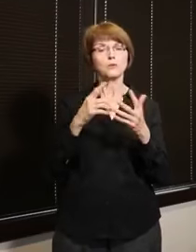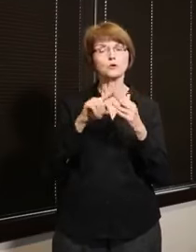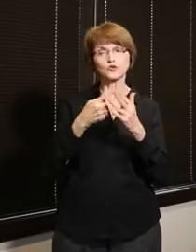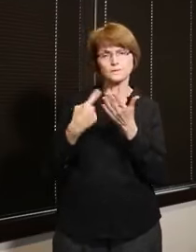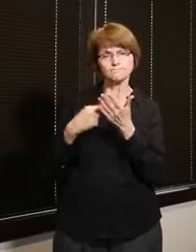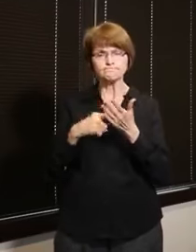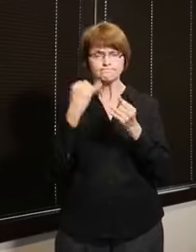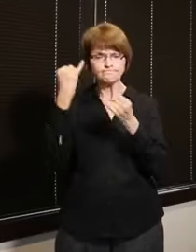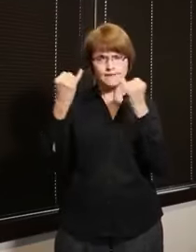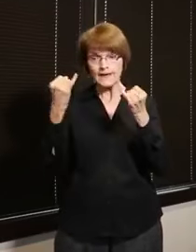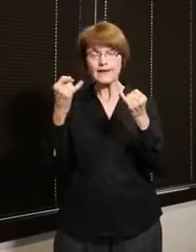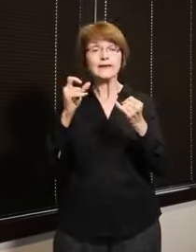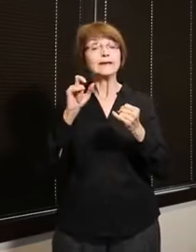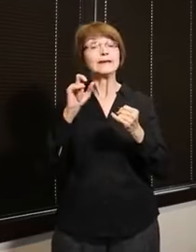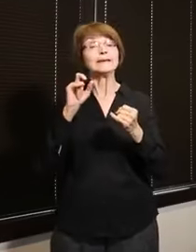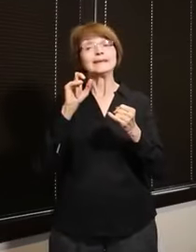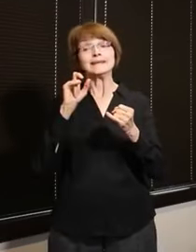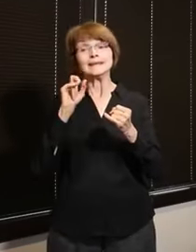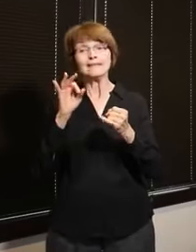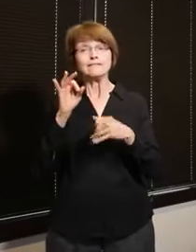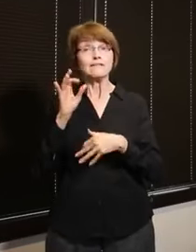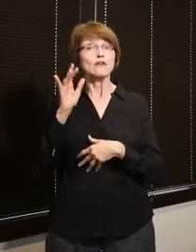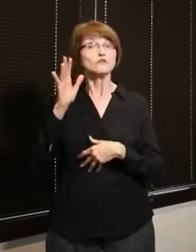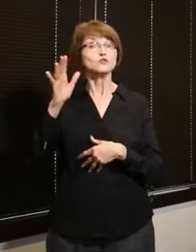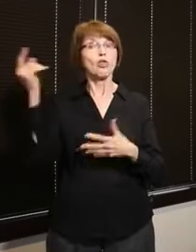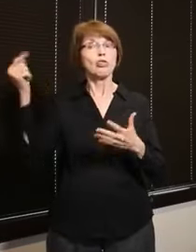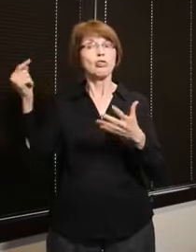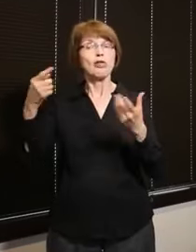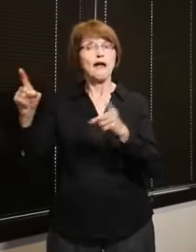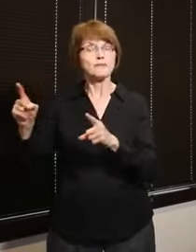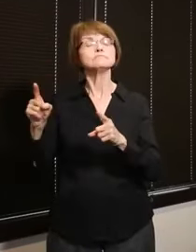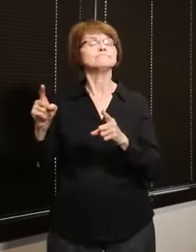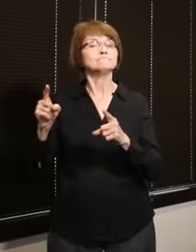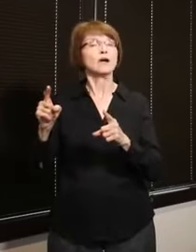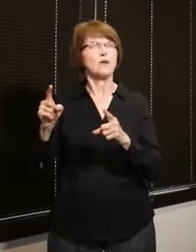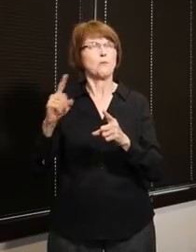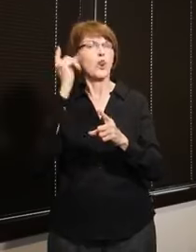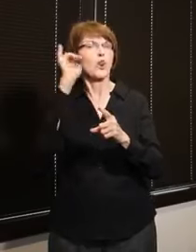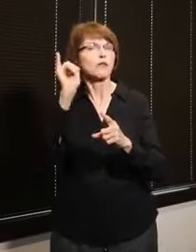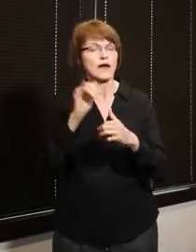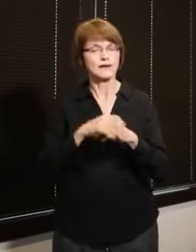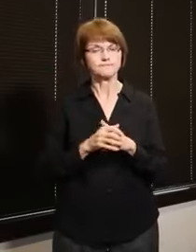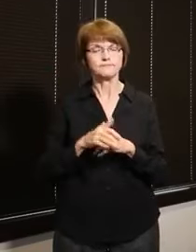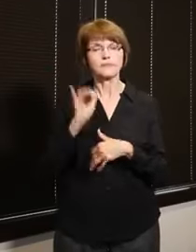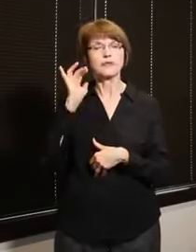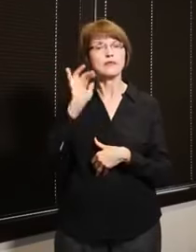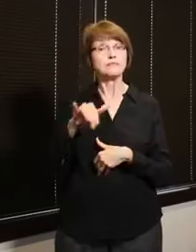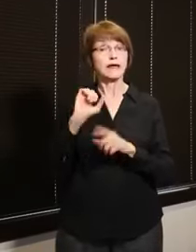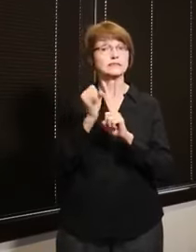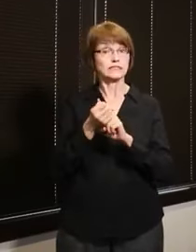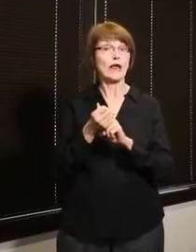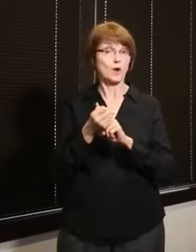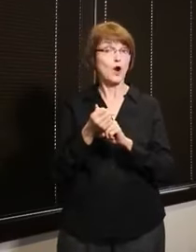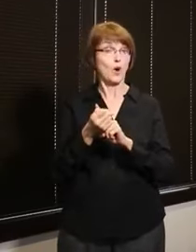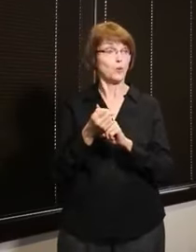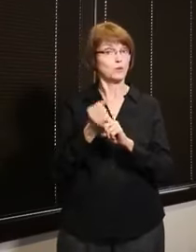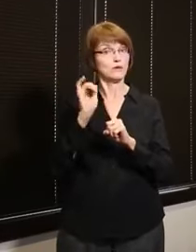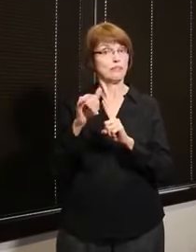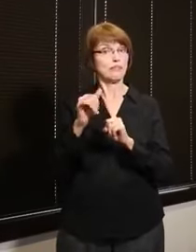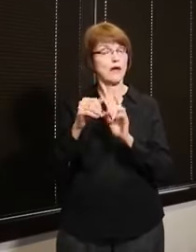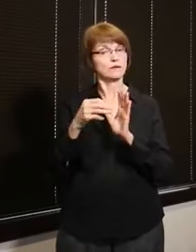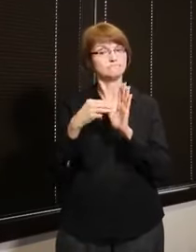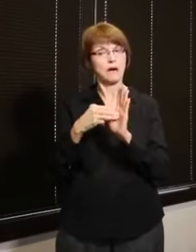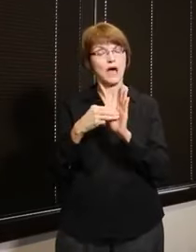if certain things happened going into the future. And so this was a scenario that we had produced looking at what